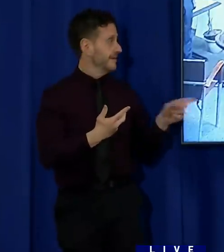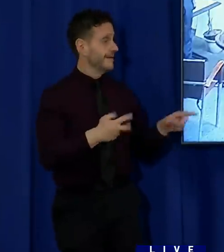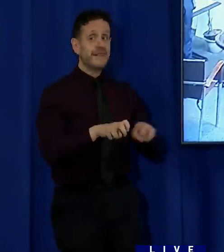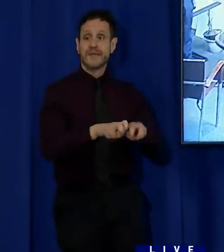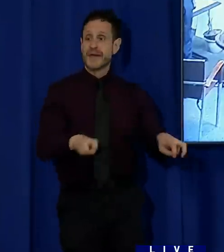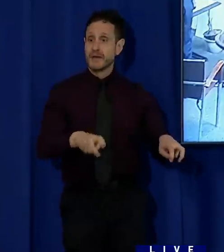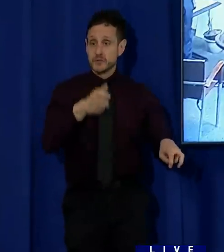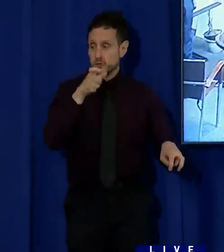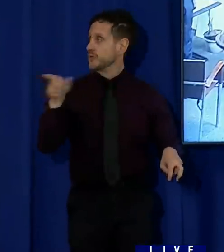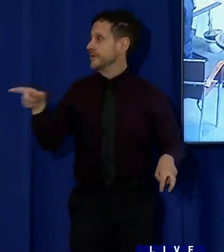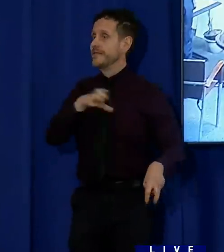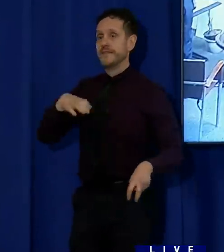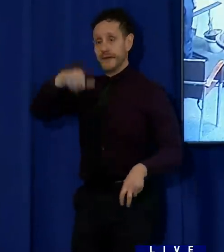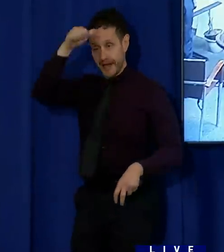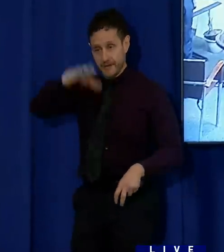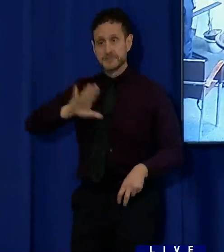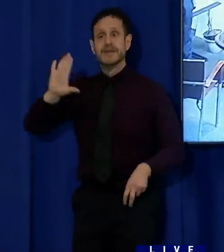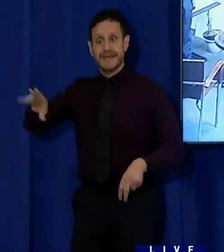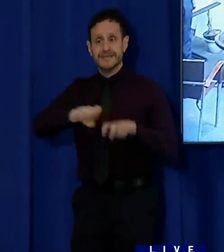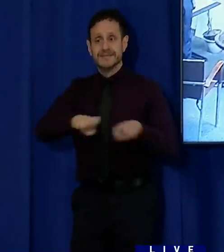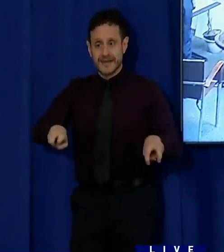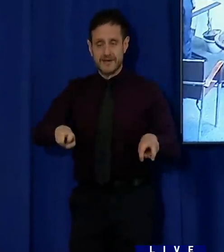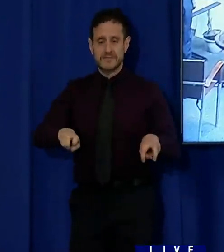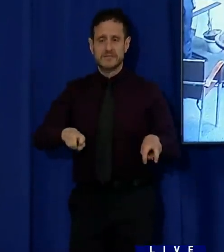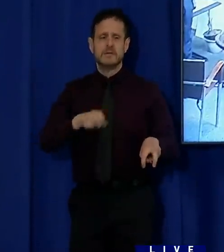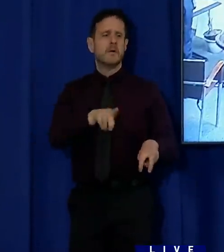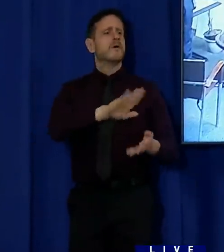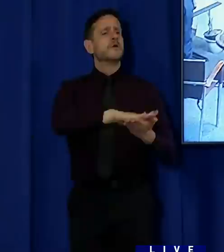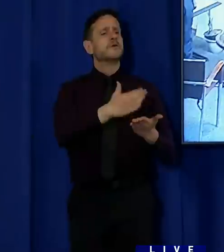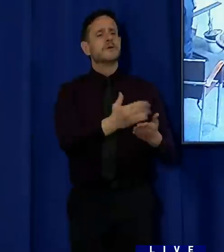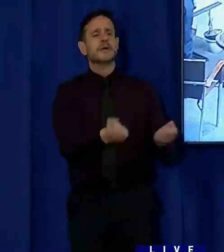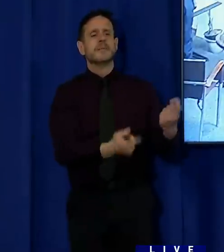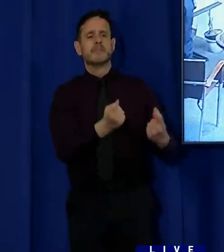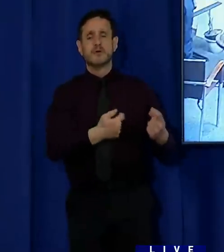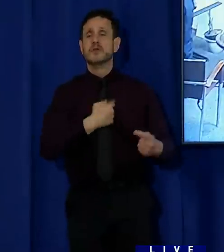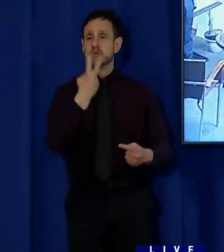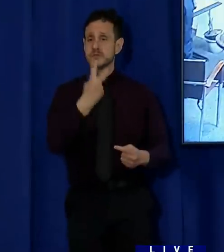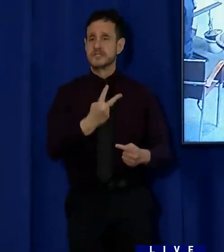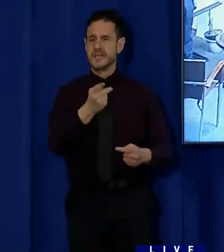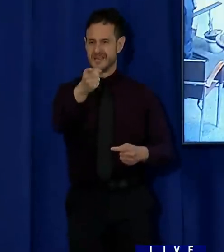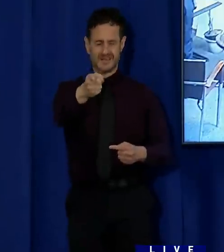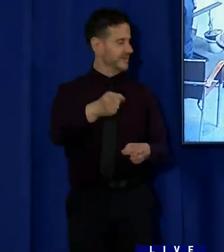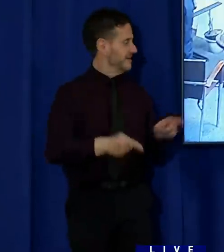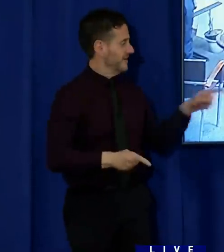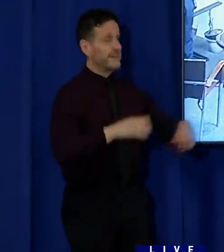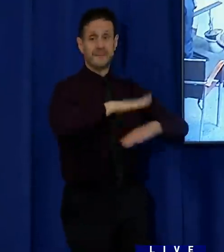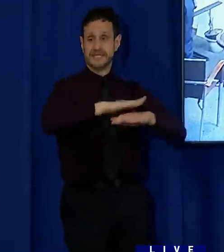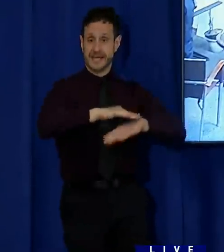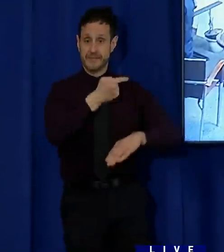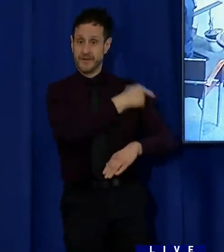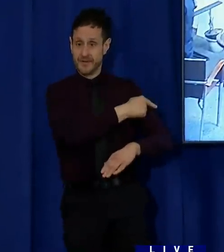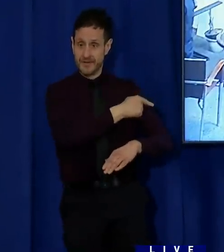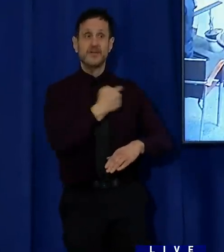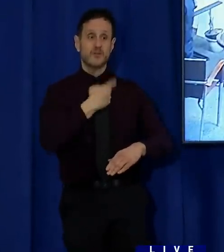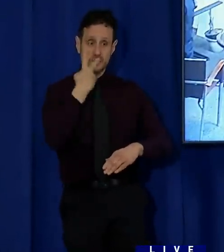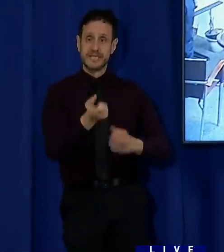couch, popping popcorn. You can see one of the popcorn bags right there in the